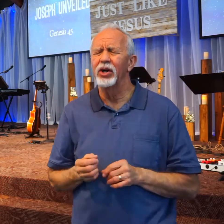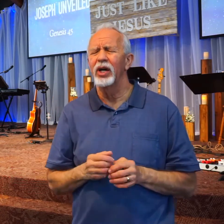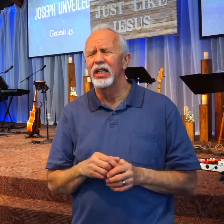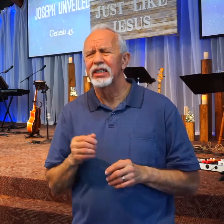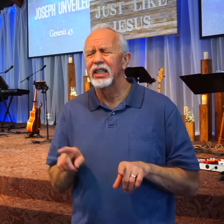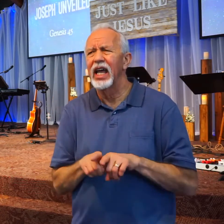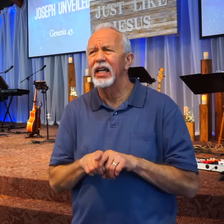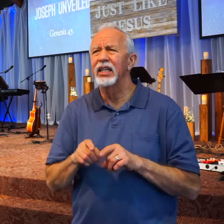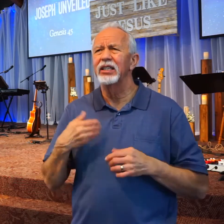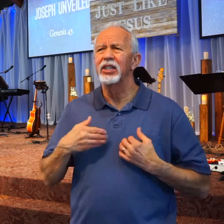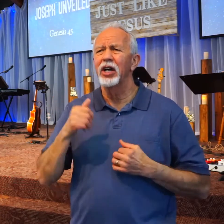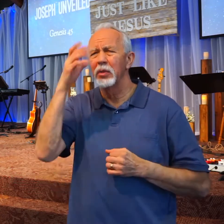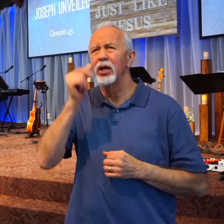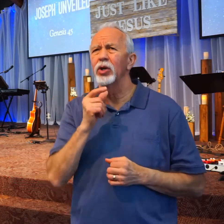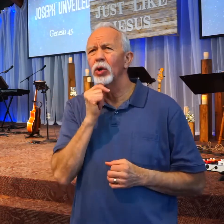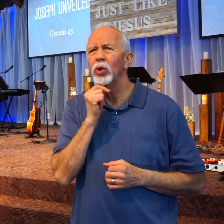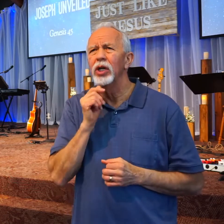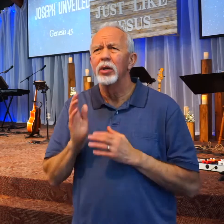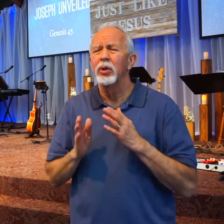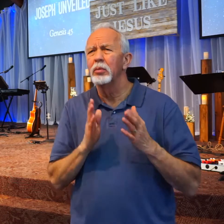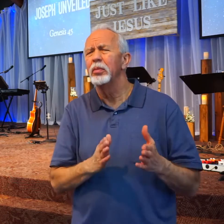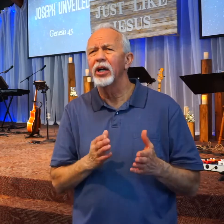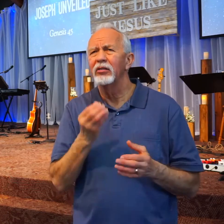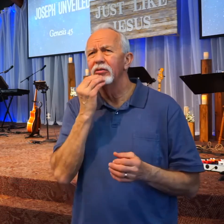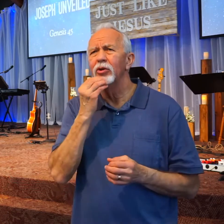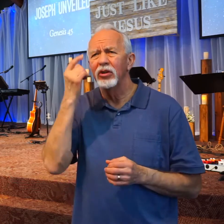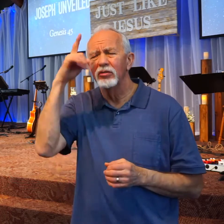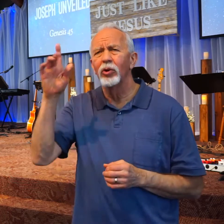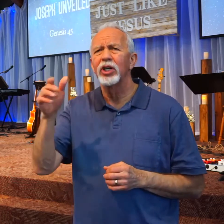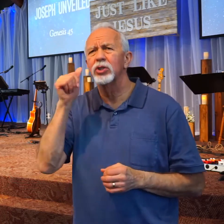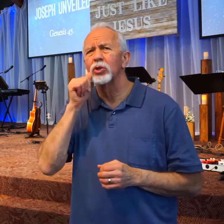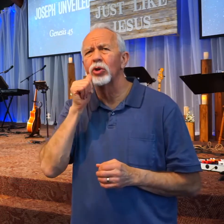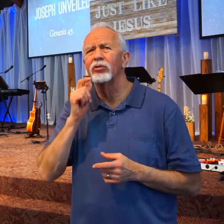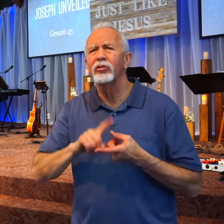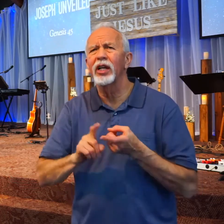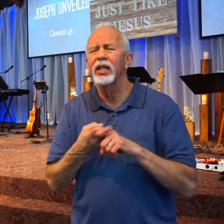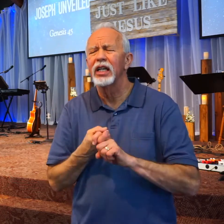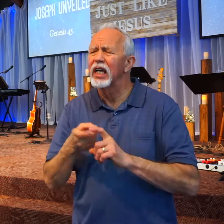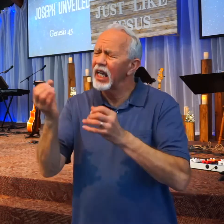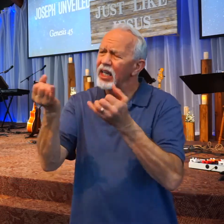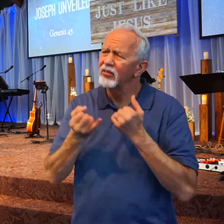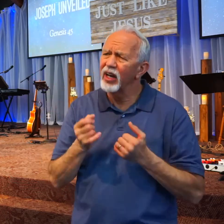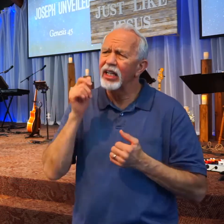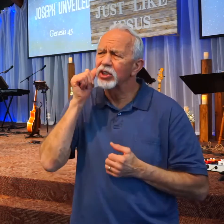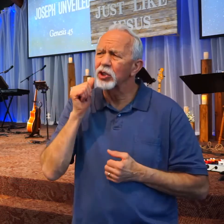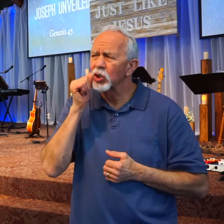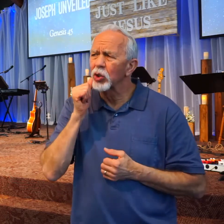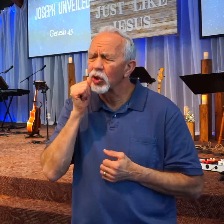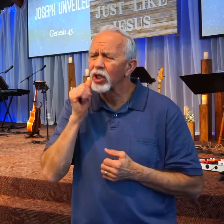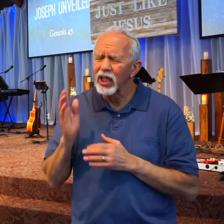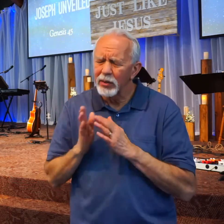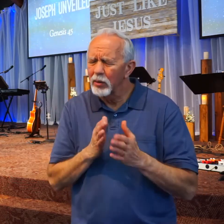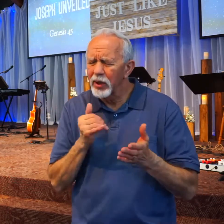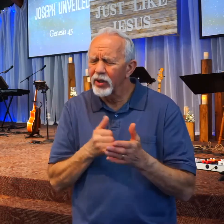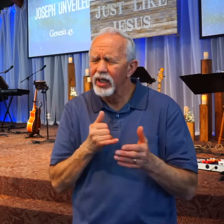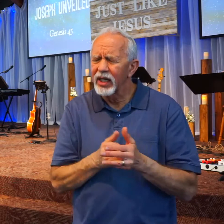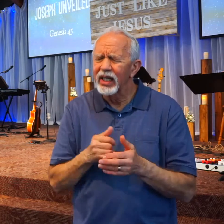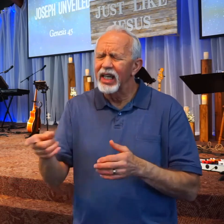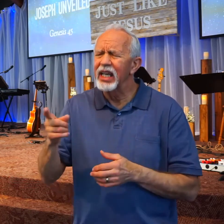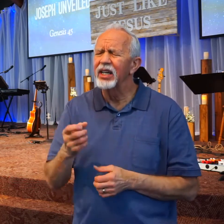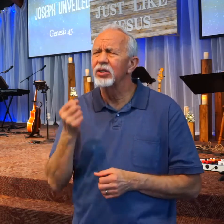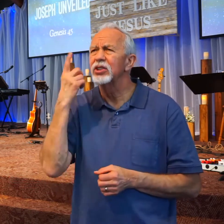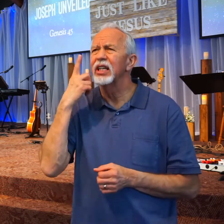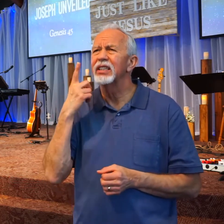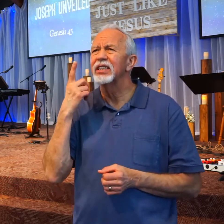up the courage to prepare a meal for his girl. And so he invites her over and he's preparing that meal, and all of a sudden he